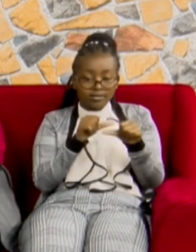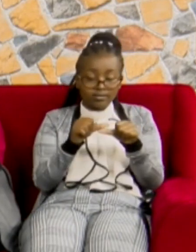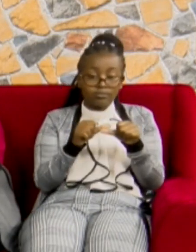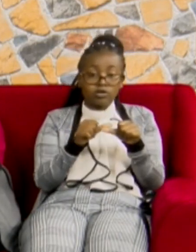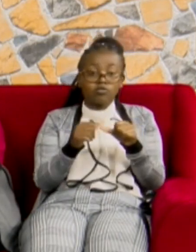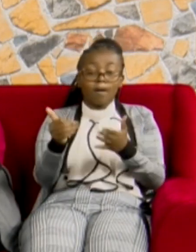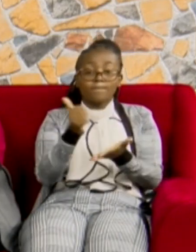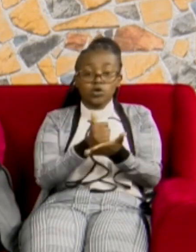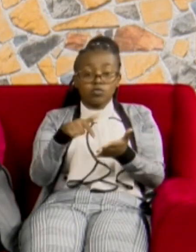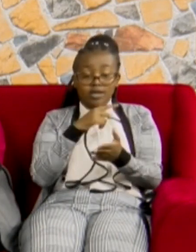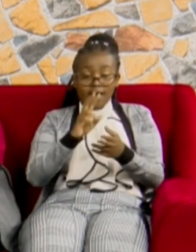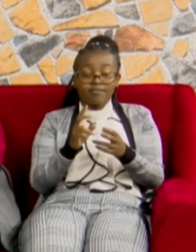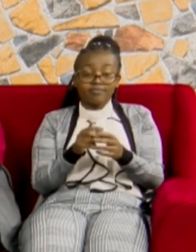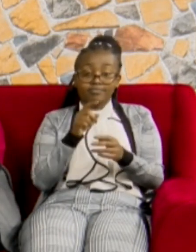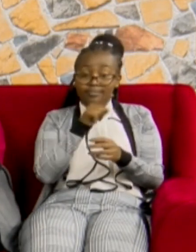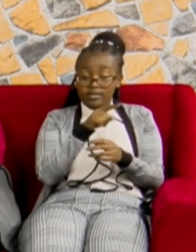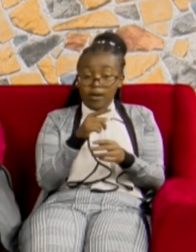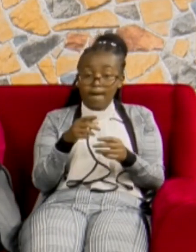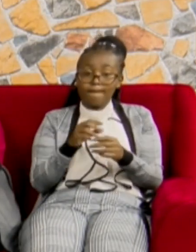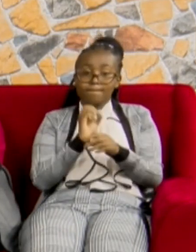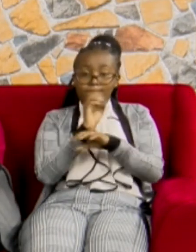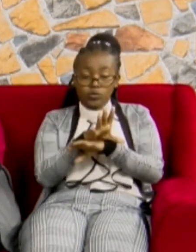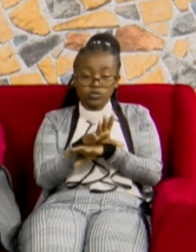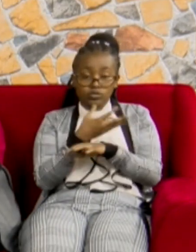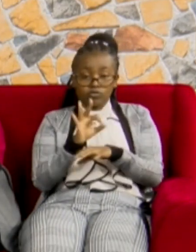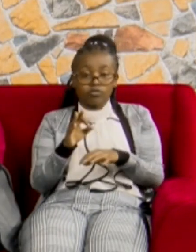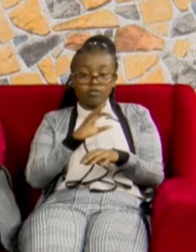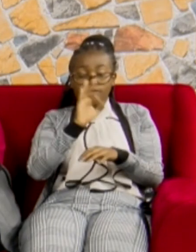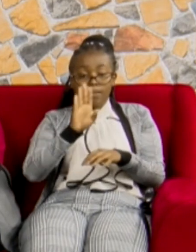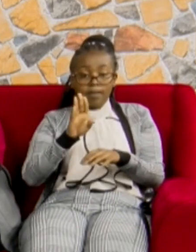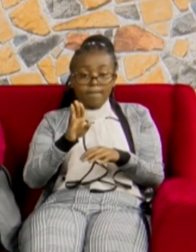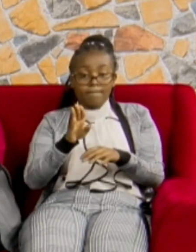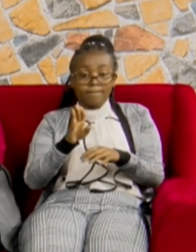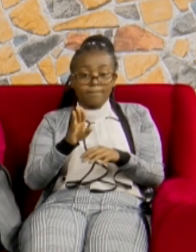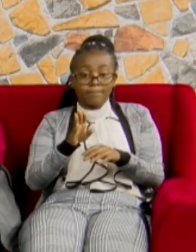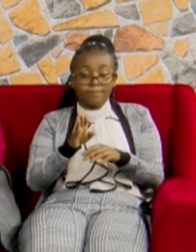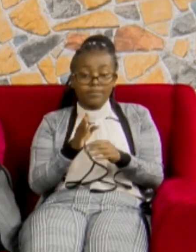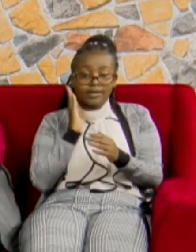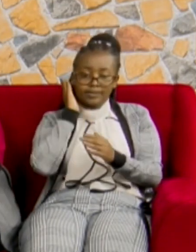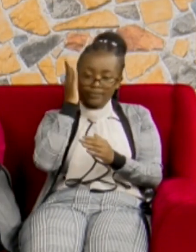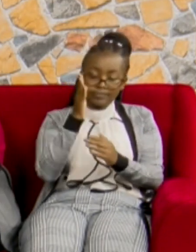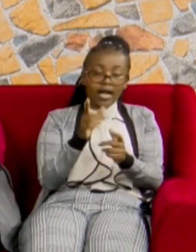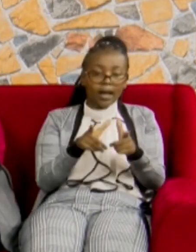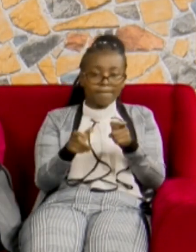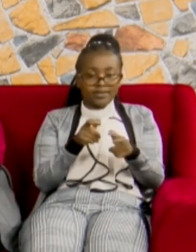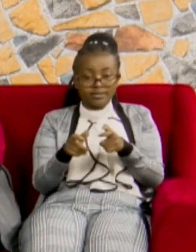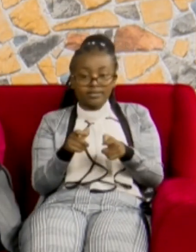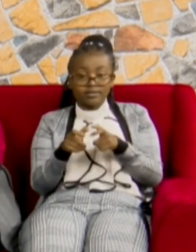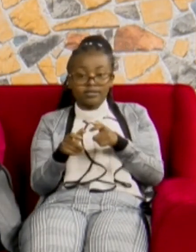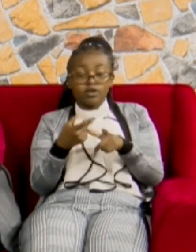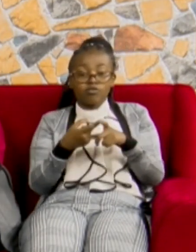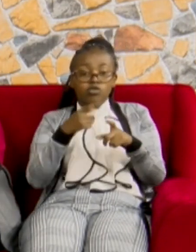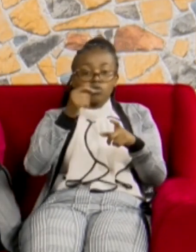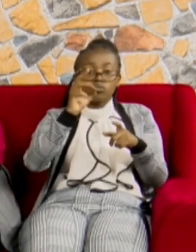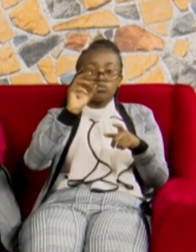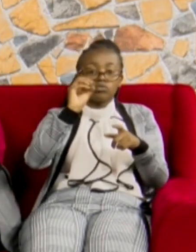appointments, yes, we have tagged her on our Facebook post on this show. So you can directly message Dr. She's just gotten back from